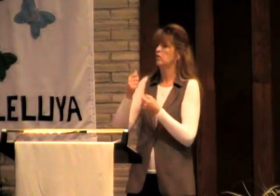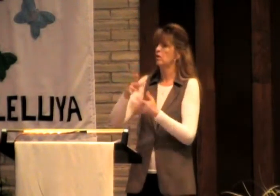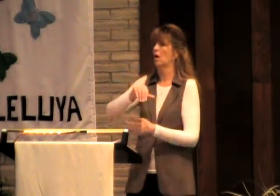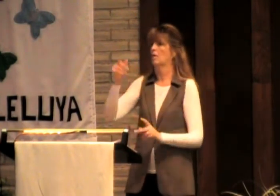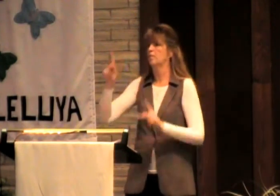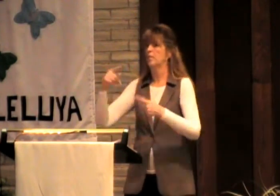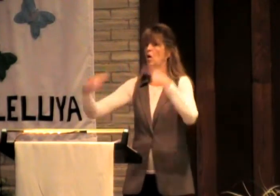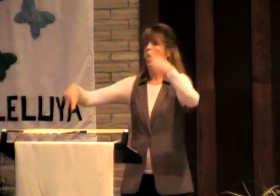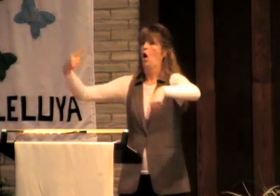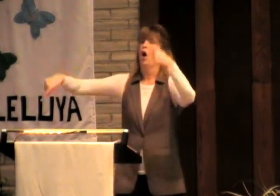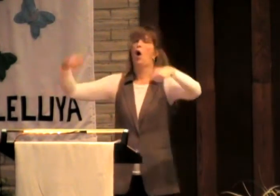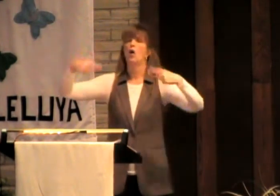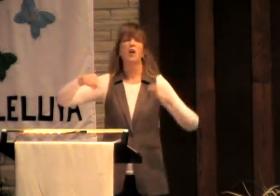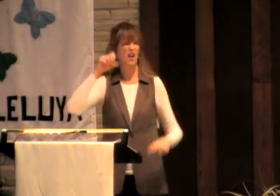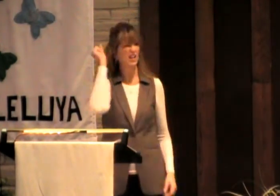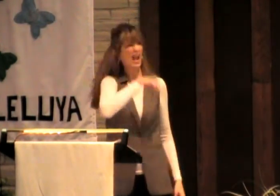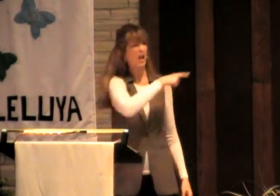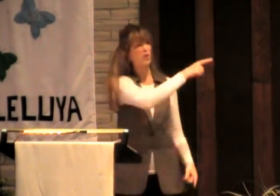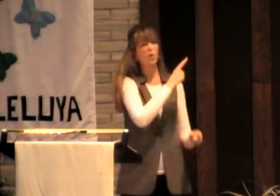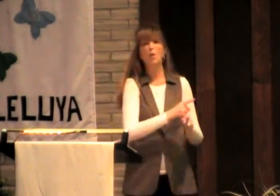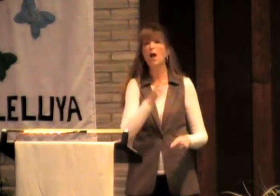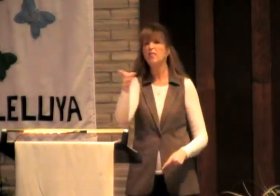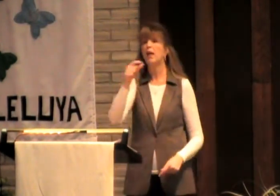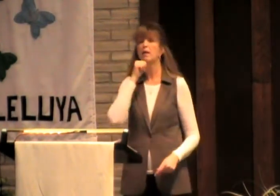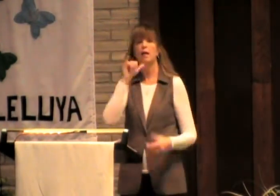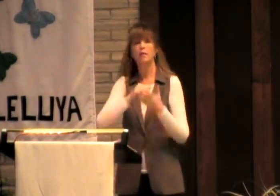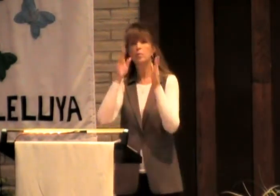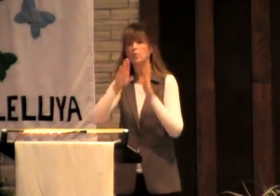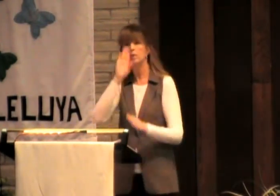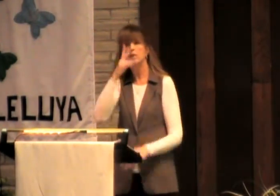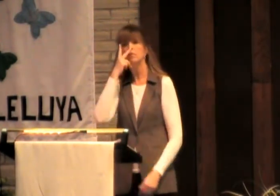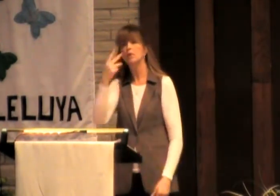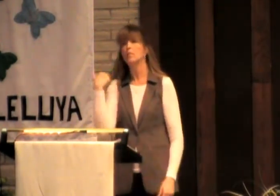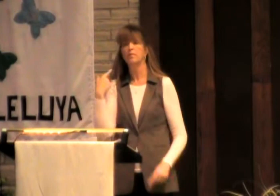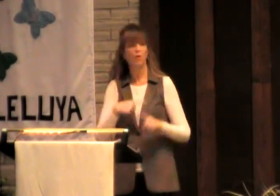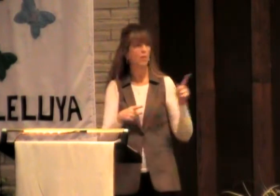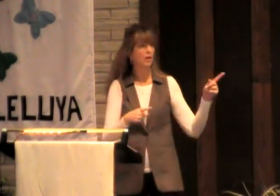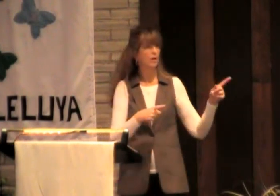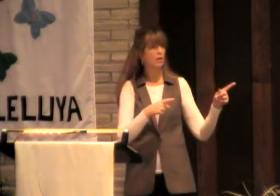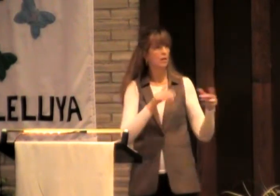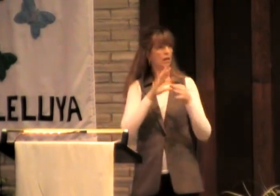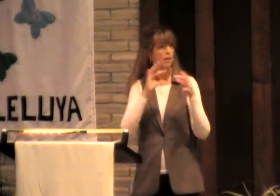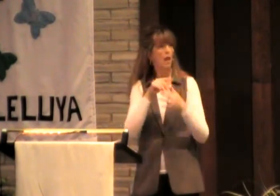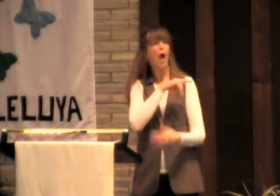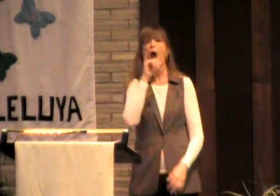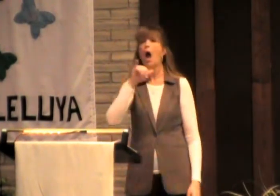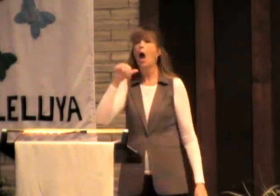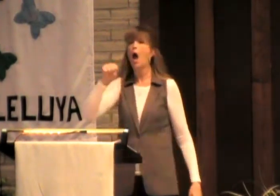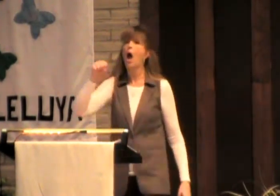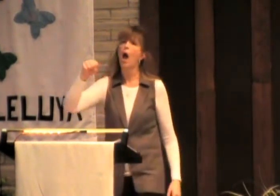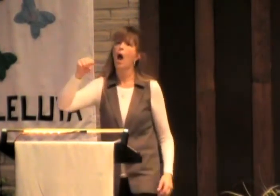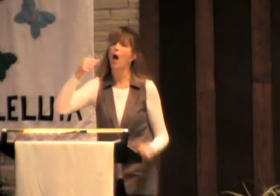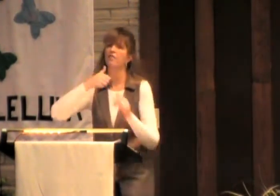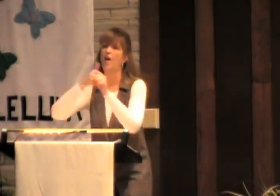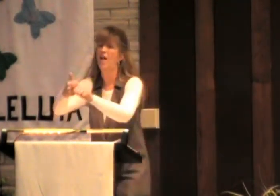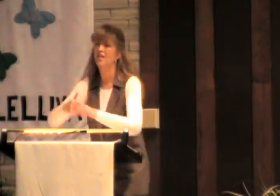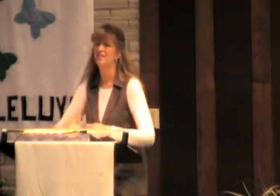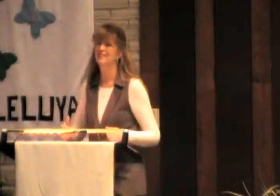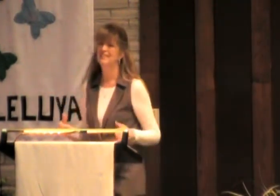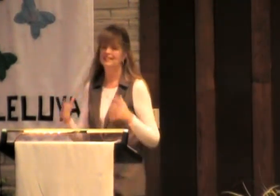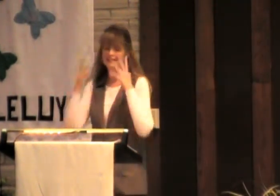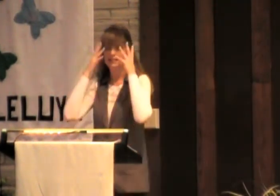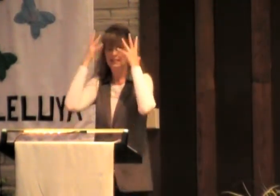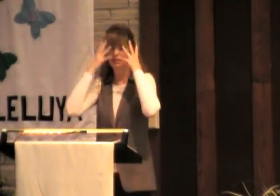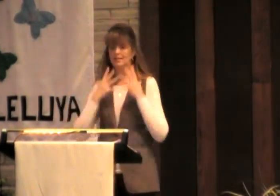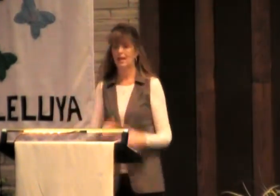Most of the time people pick and it causes other people to argue. And they'll think, oh yeah, you're right, that person did that, and oh yeah,